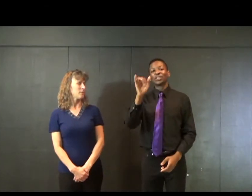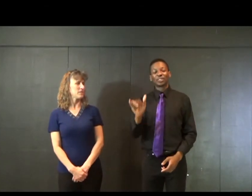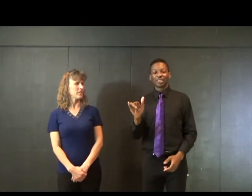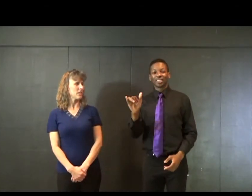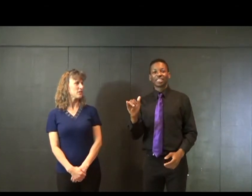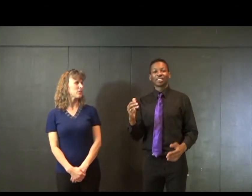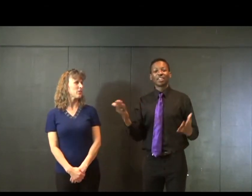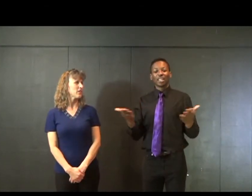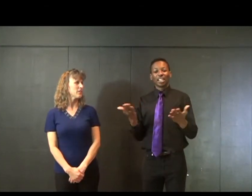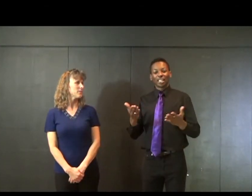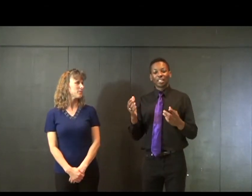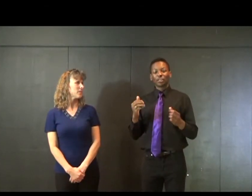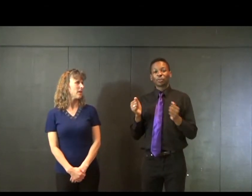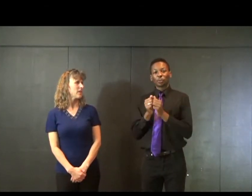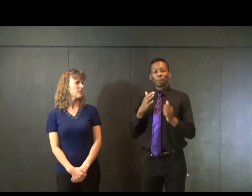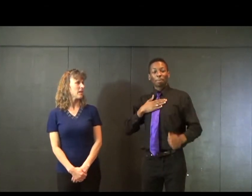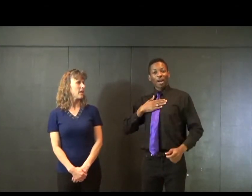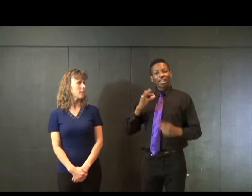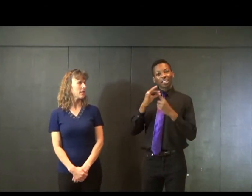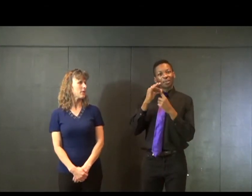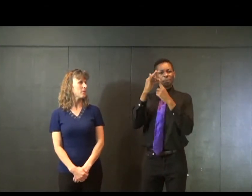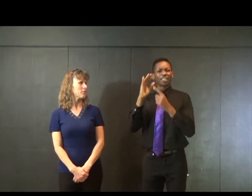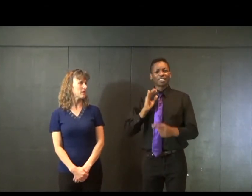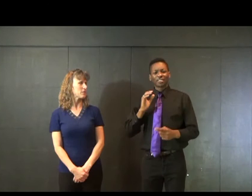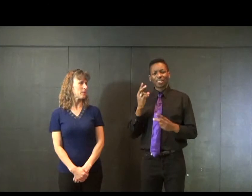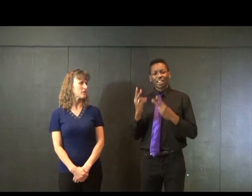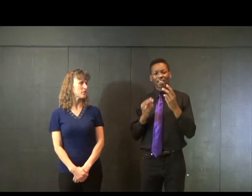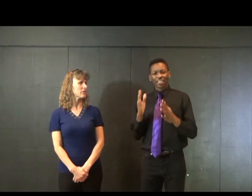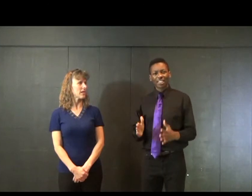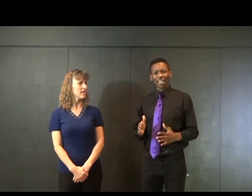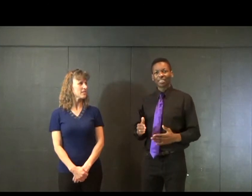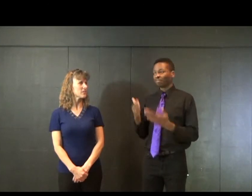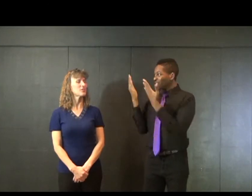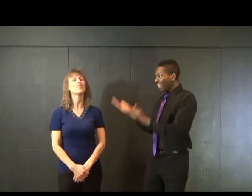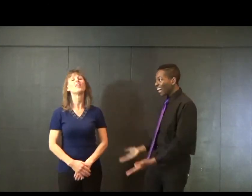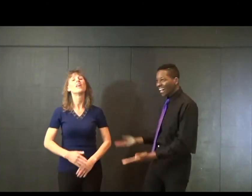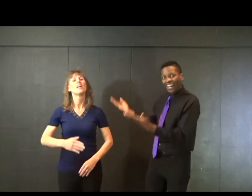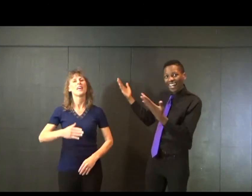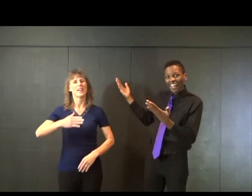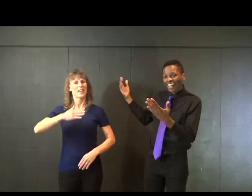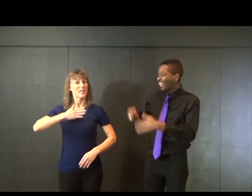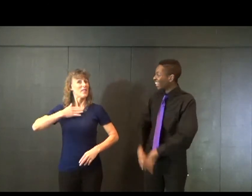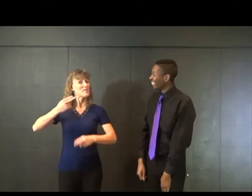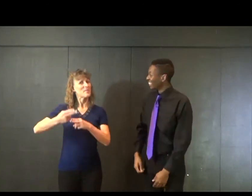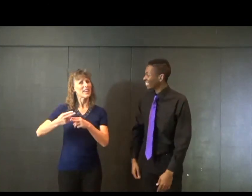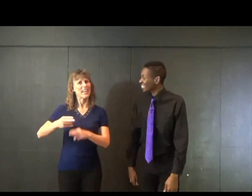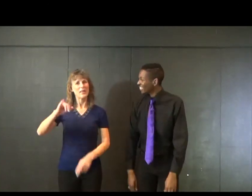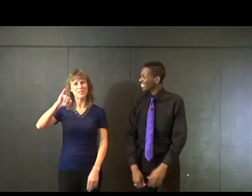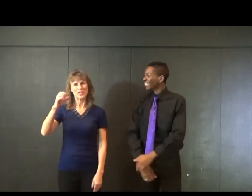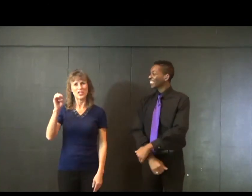TJ Story, and today I'm here with my special guest, and my name is